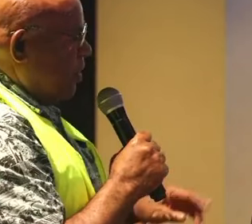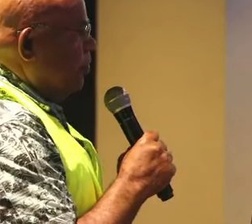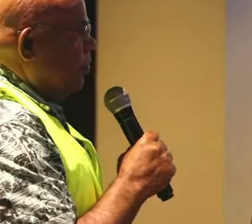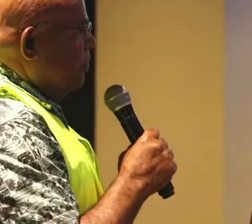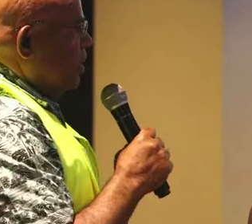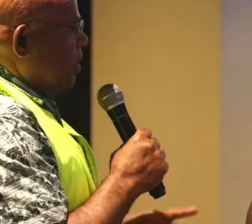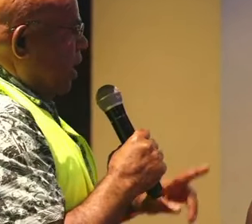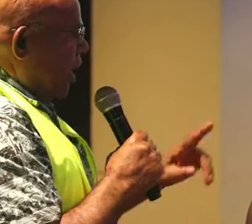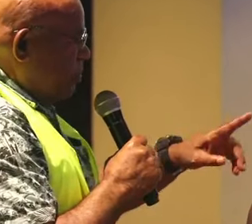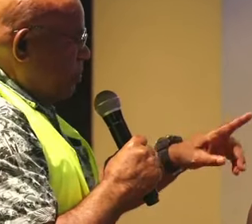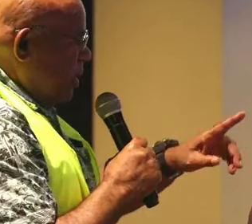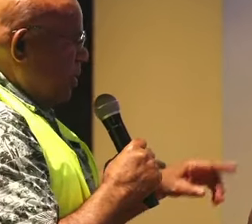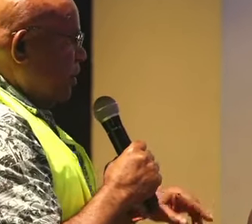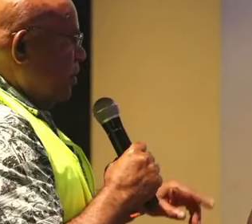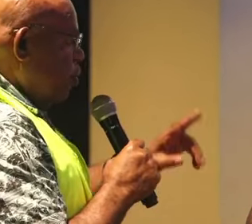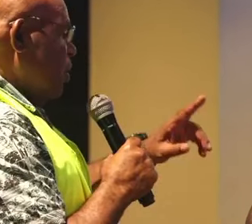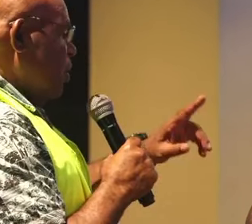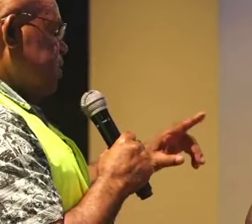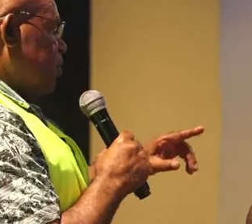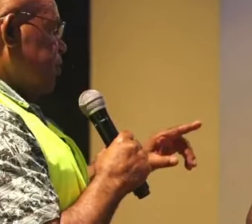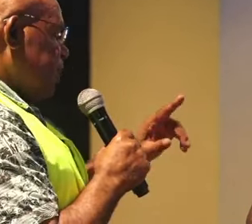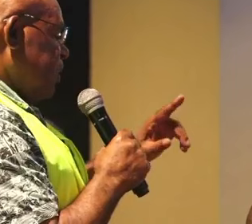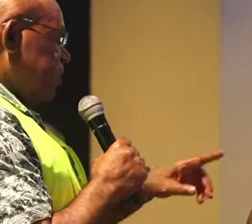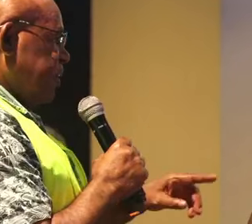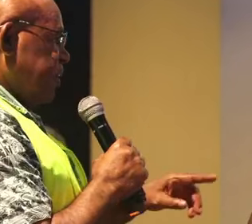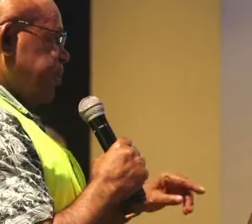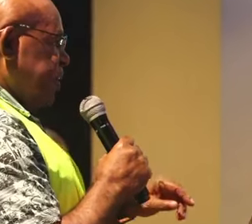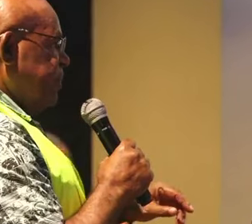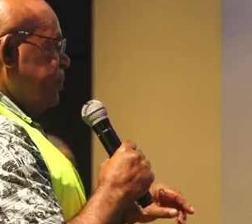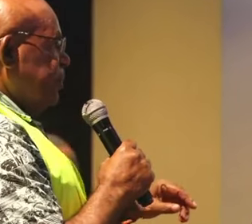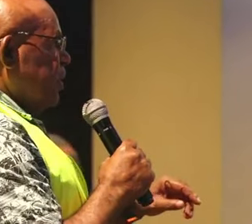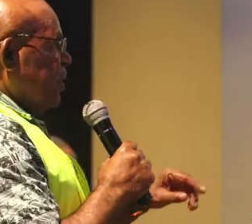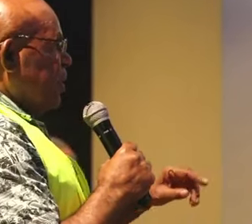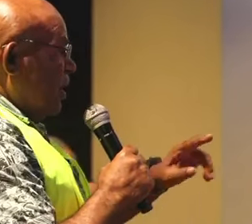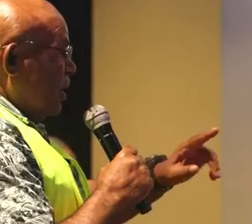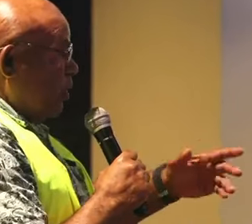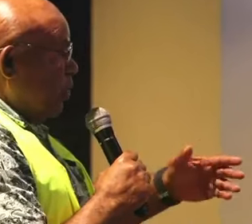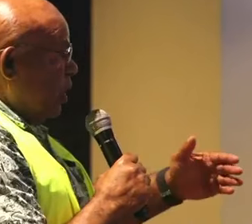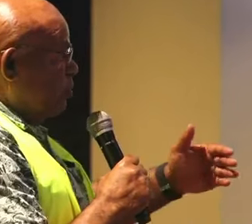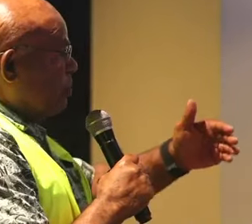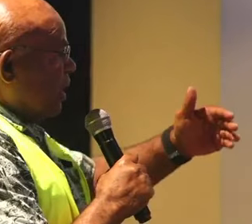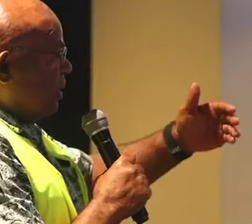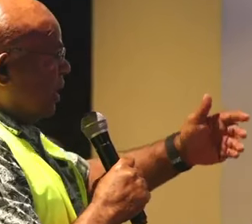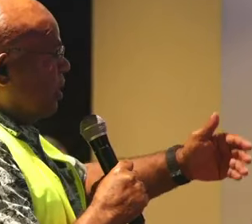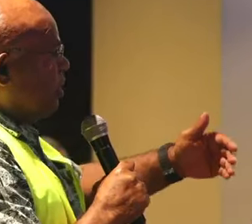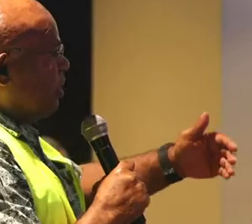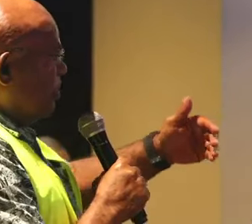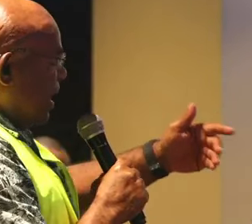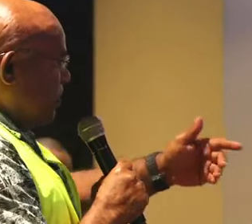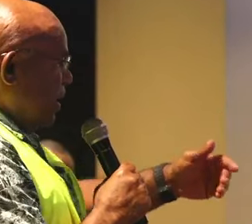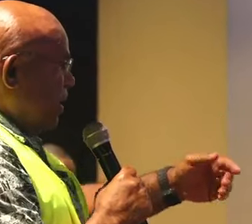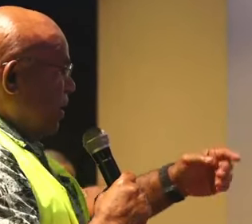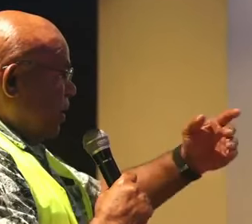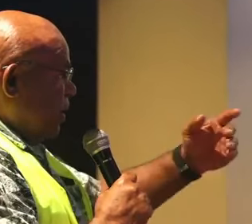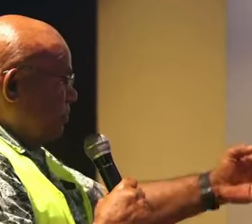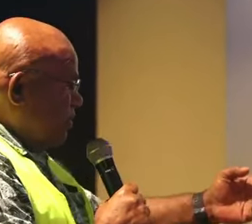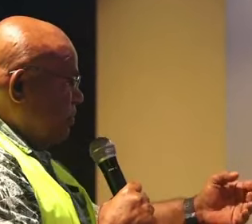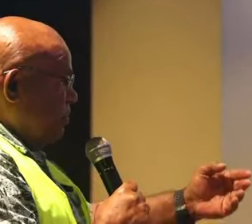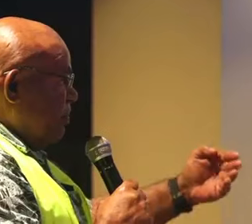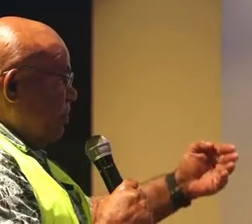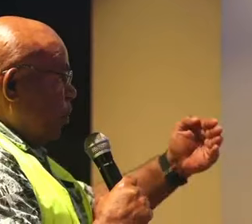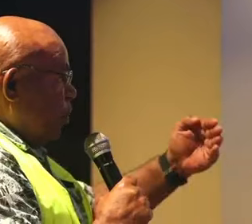emulsion. IPA, you blow also more regulatory body. Me like one of criteria you blessed behind him now. Give